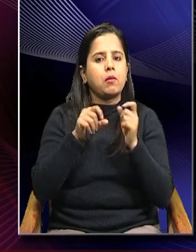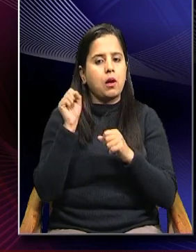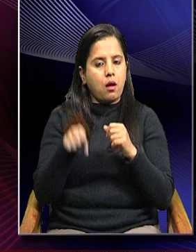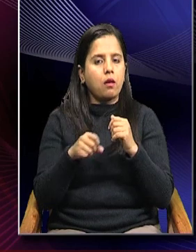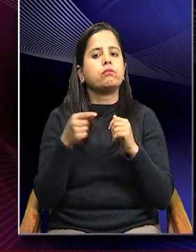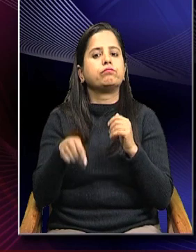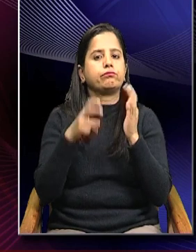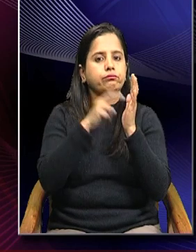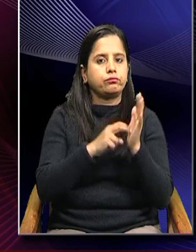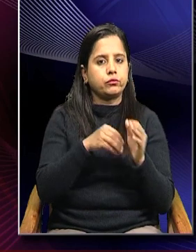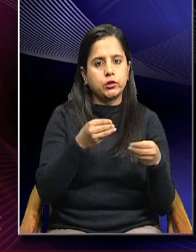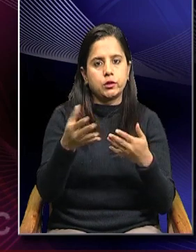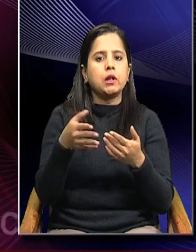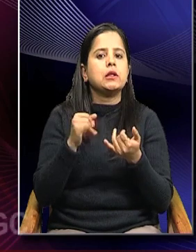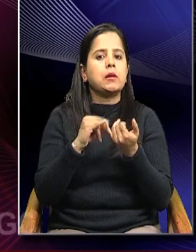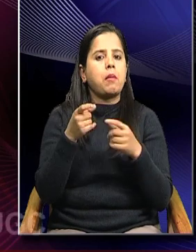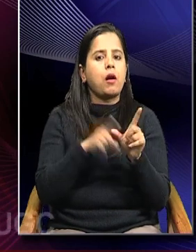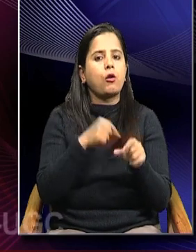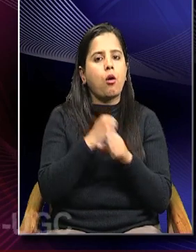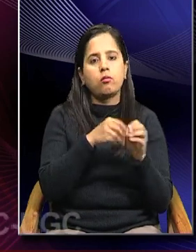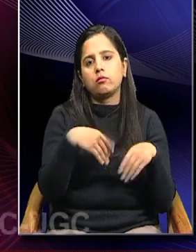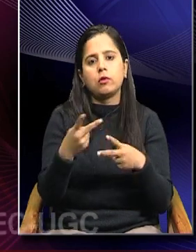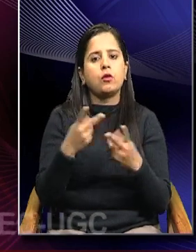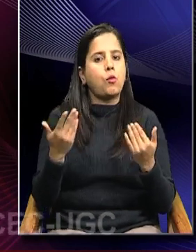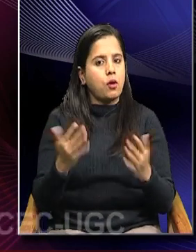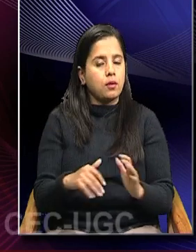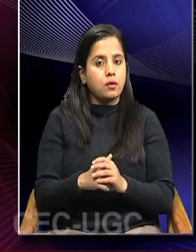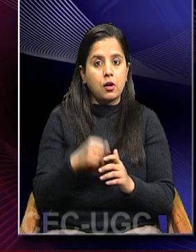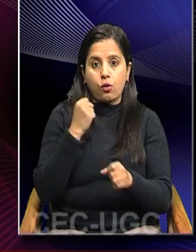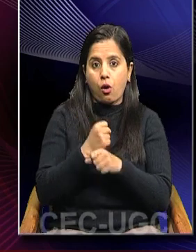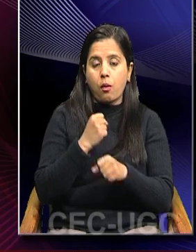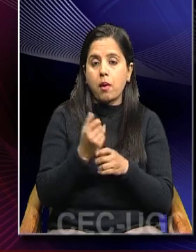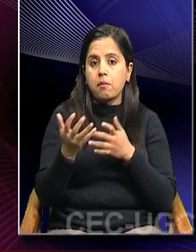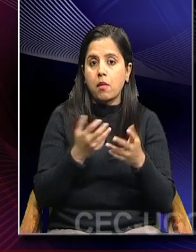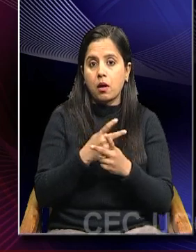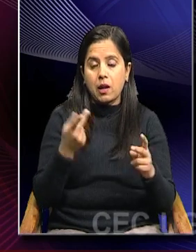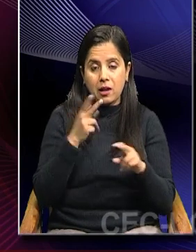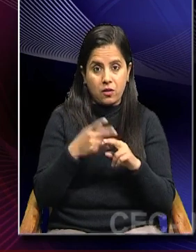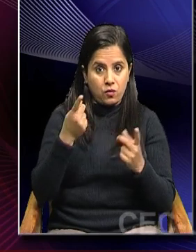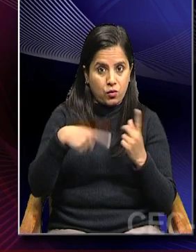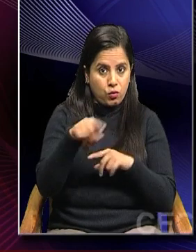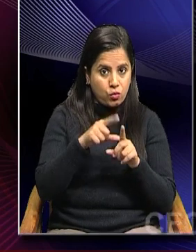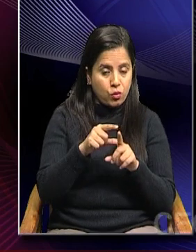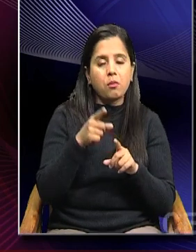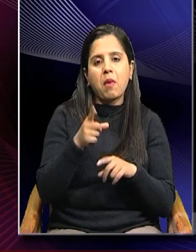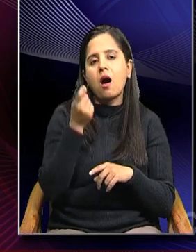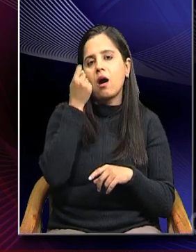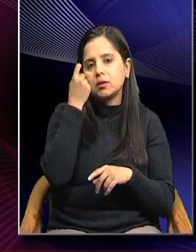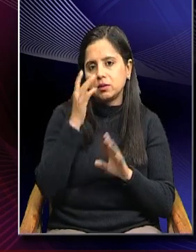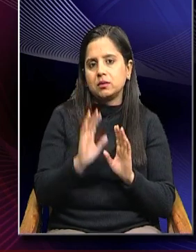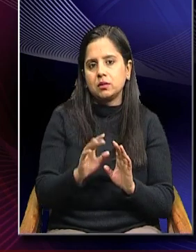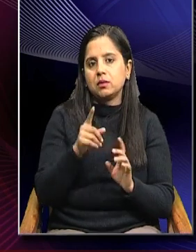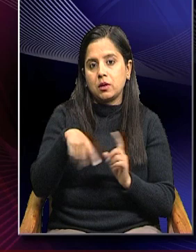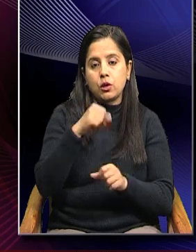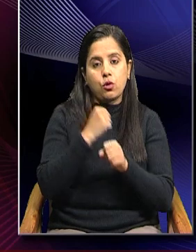they are offering supplies to the government departments. So government markets, if you are catering to, you have to understand that as